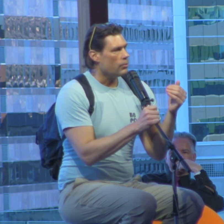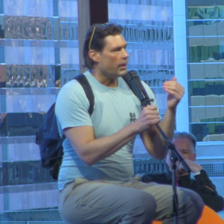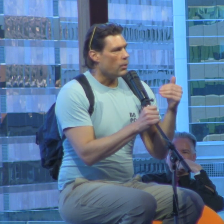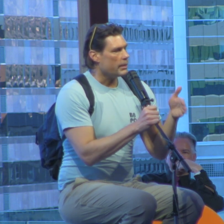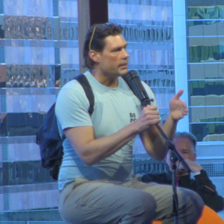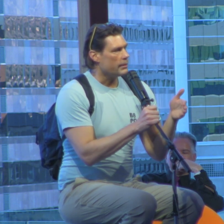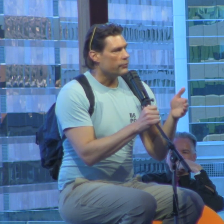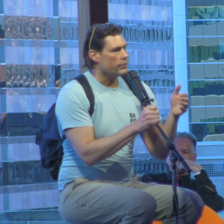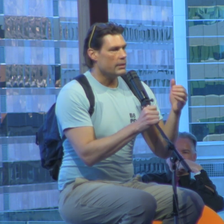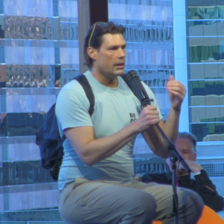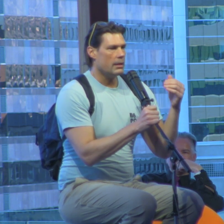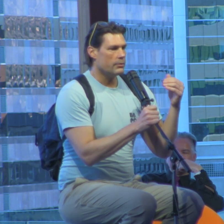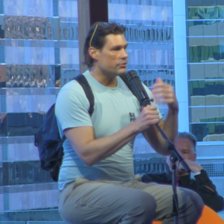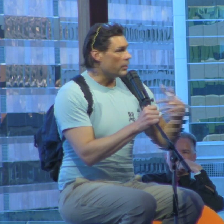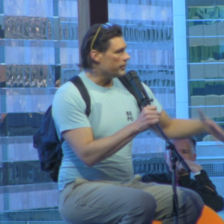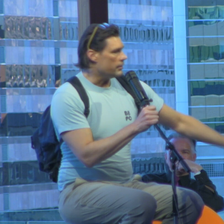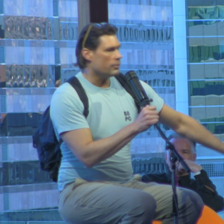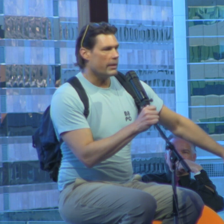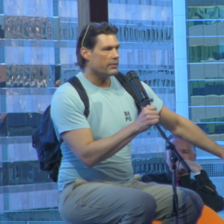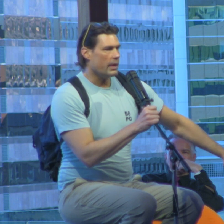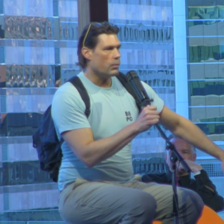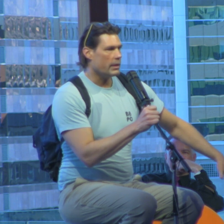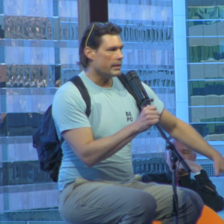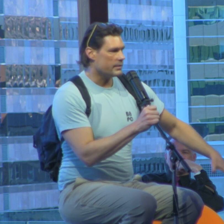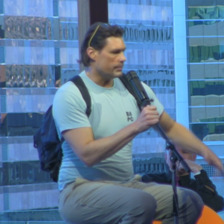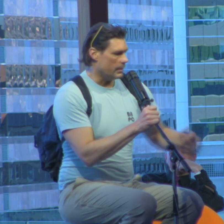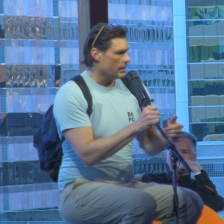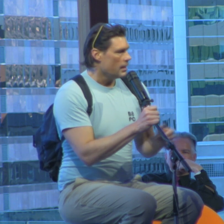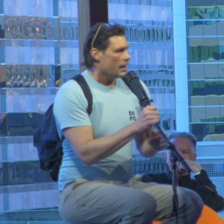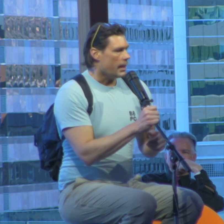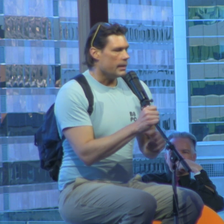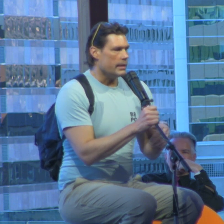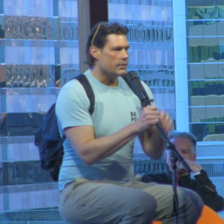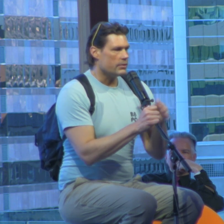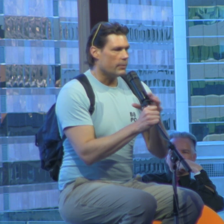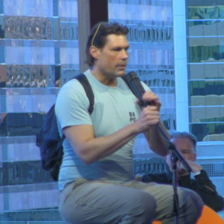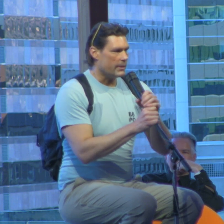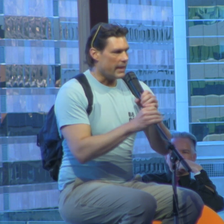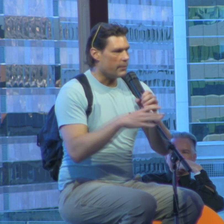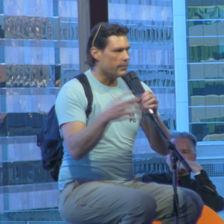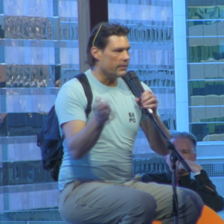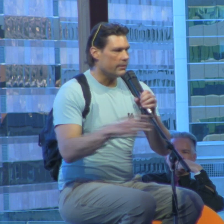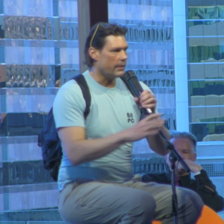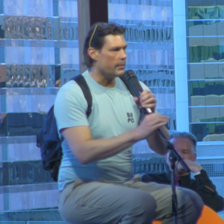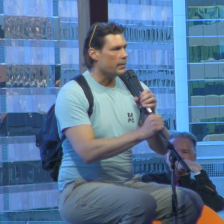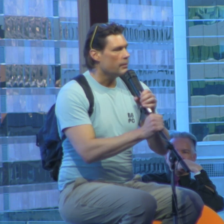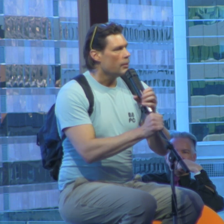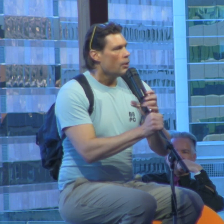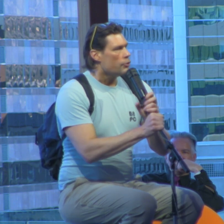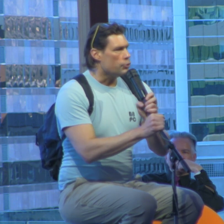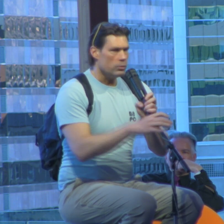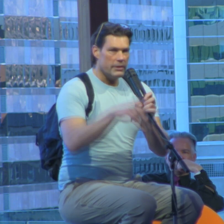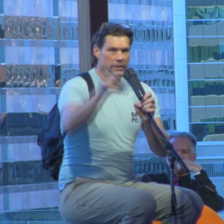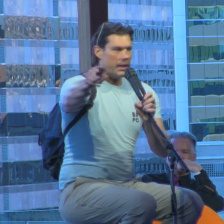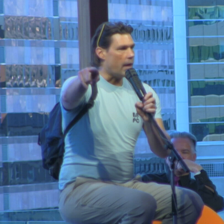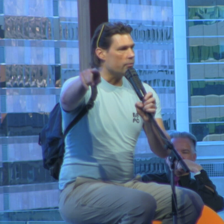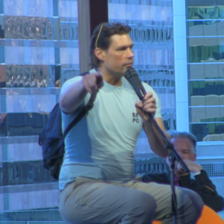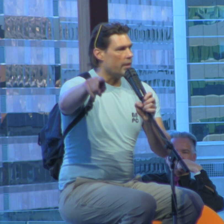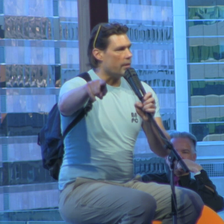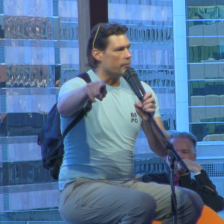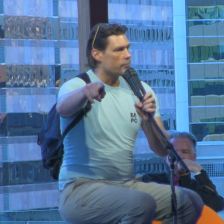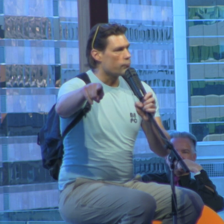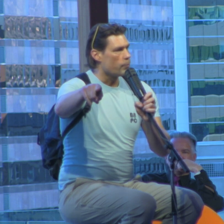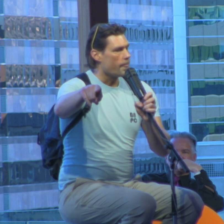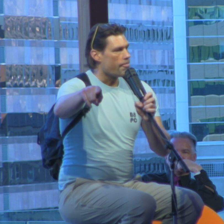halfway home, walking down the street, and there's a gentleman to my side walking next to me. And he just comes up and he taps me and he says, "Hey man, do you live in that house